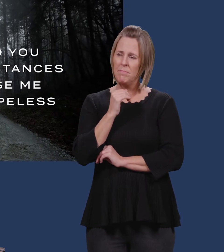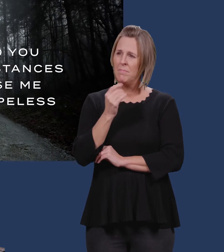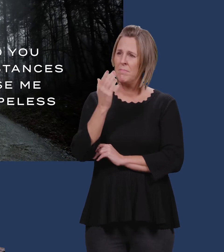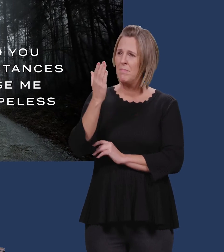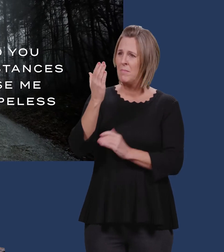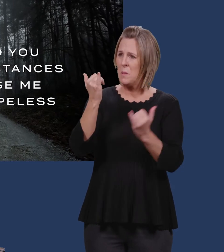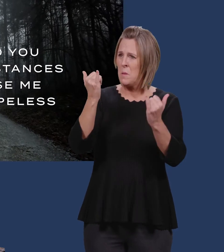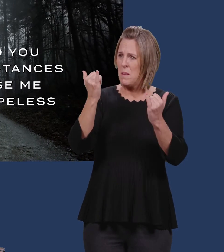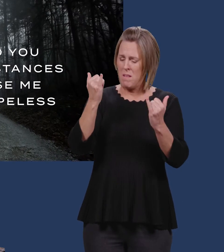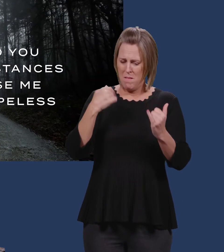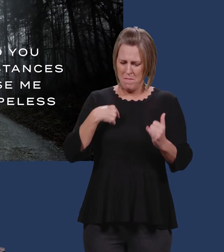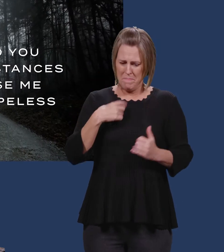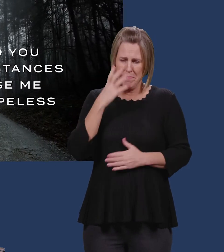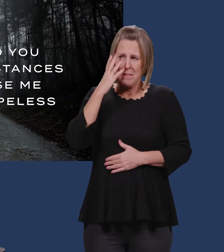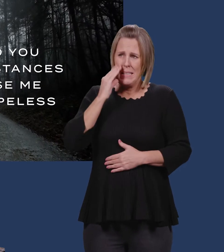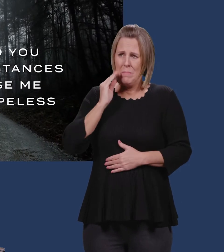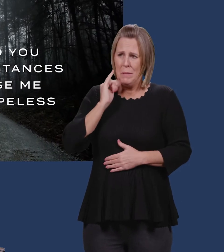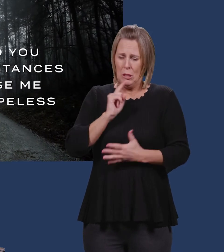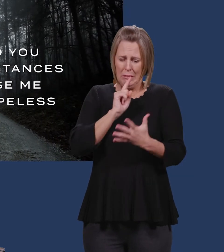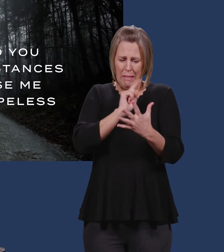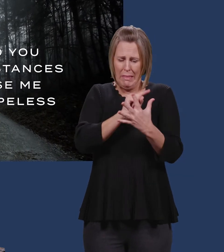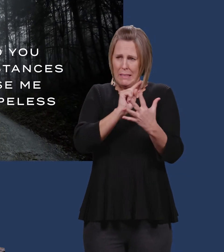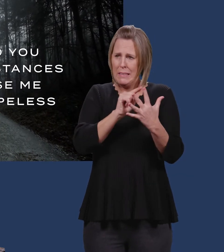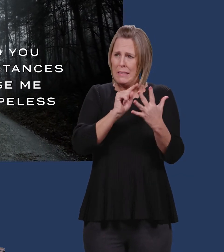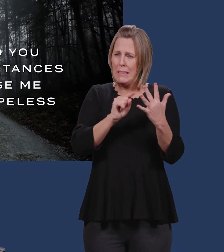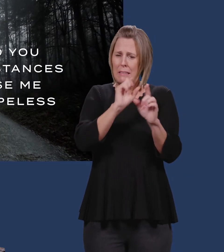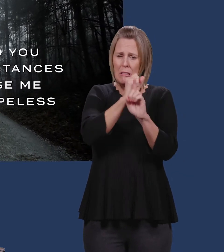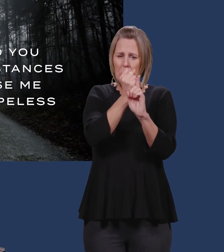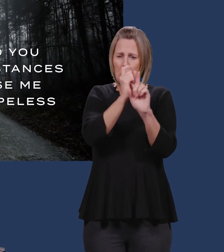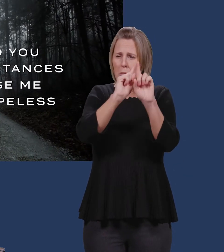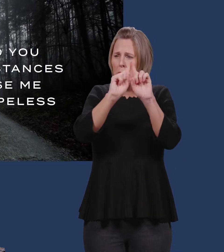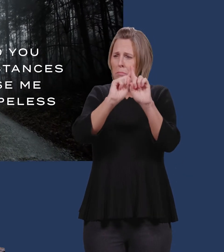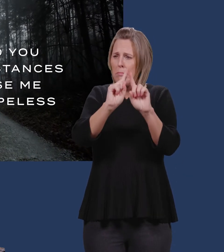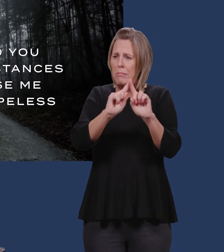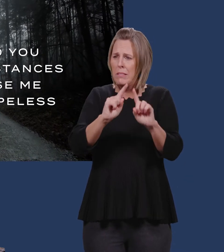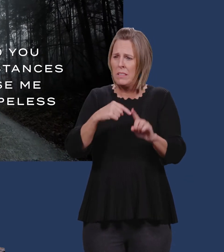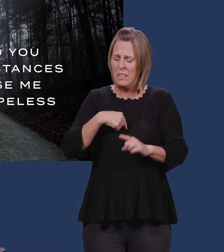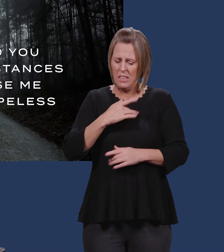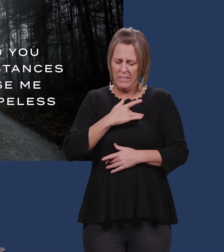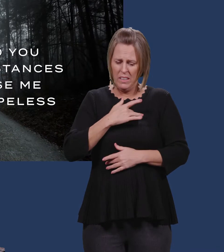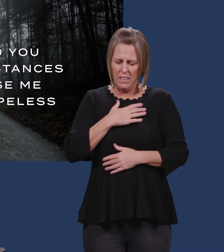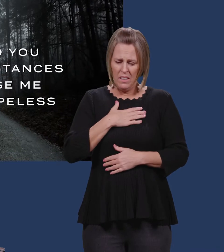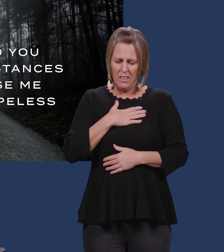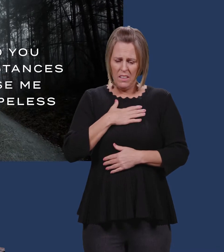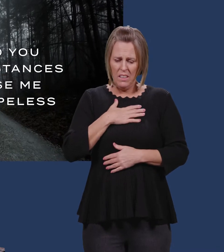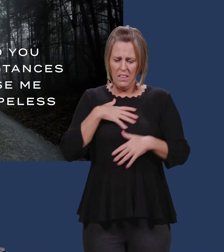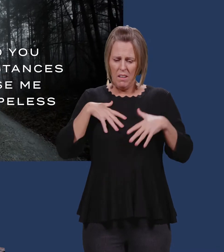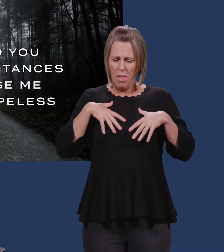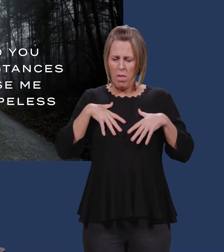I bring to you the circumstances that cause me to feel hopeless.